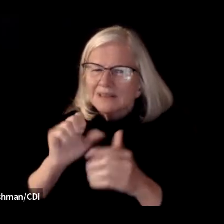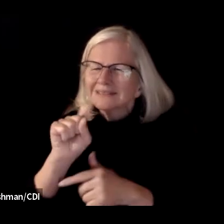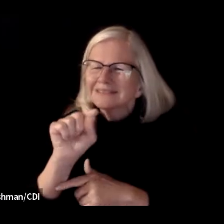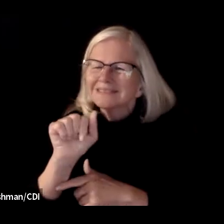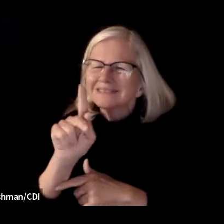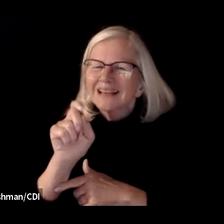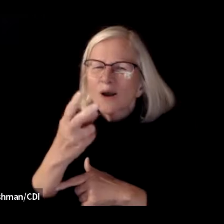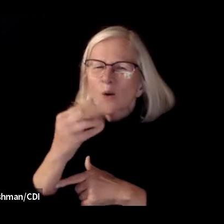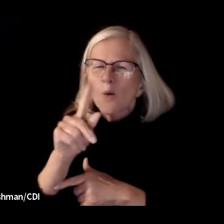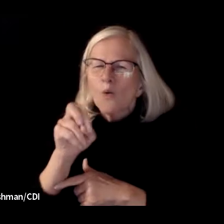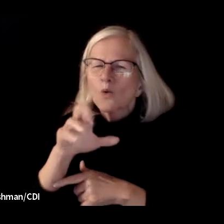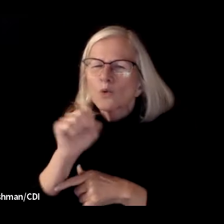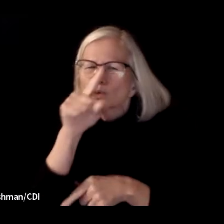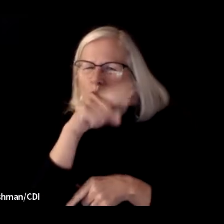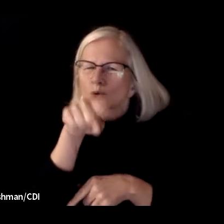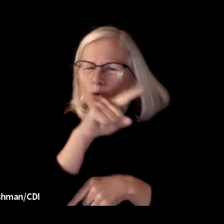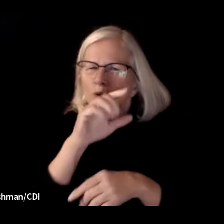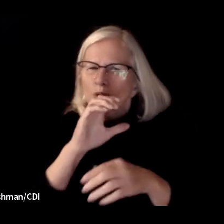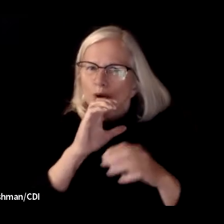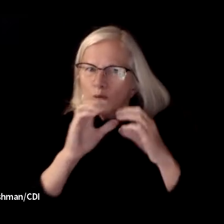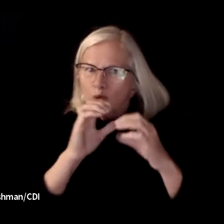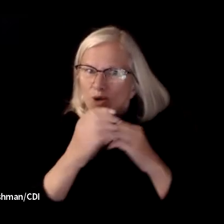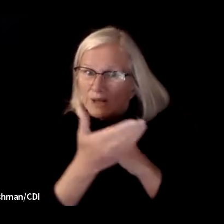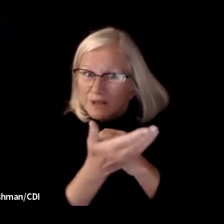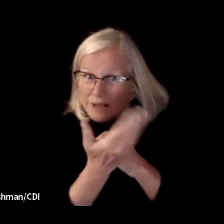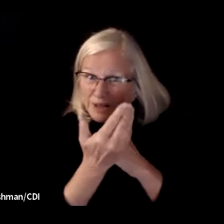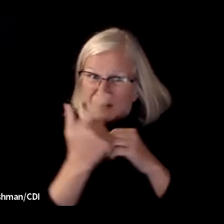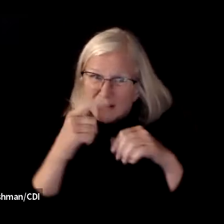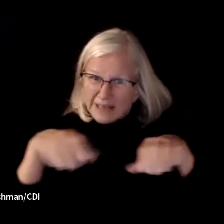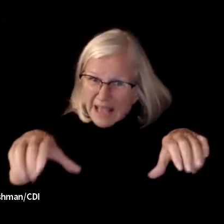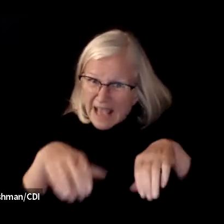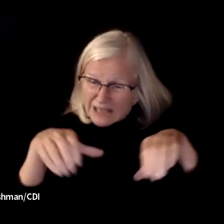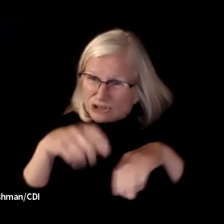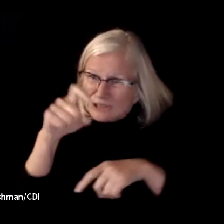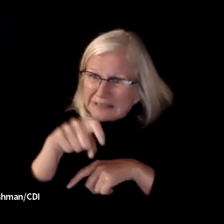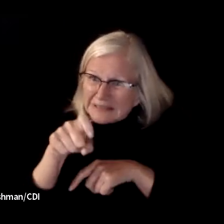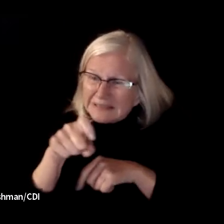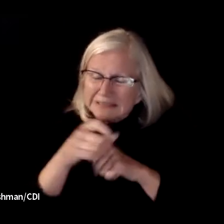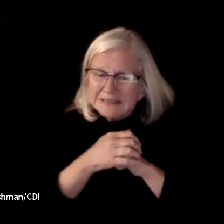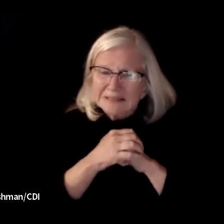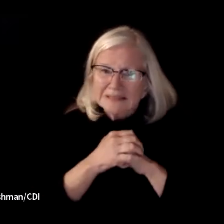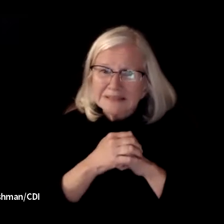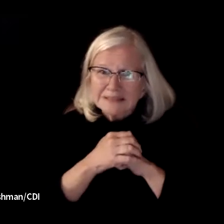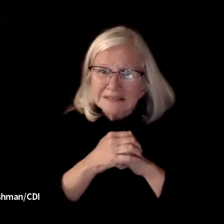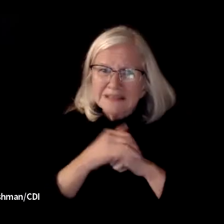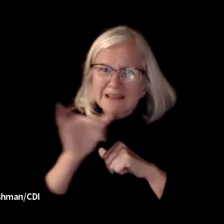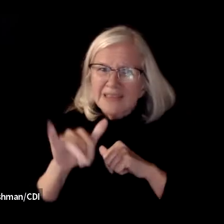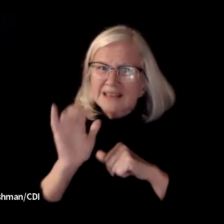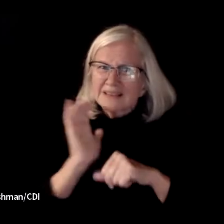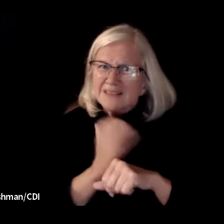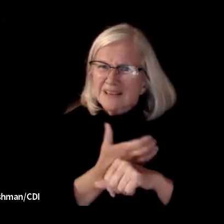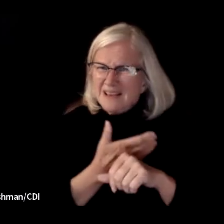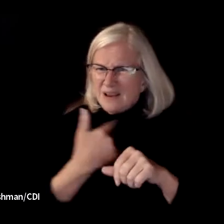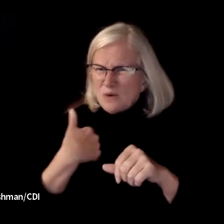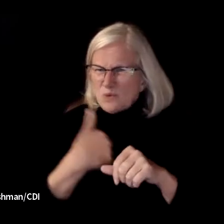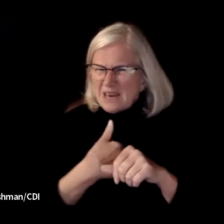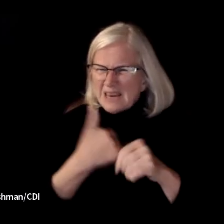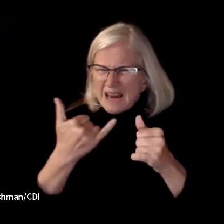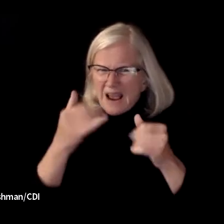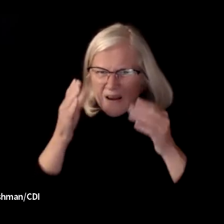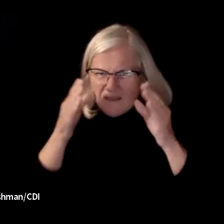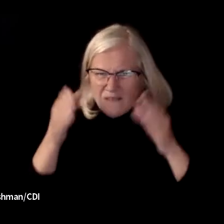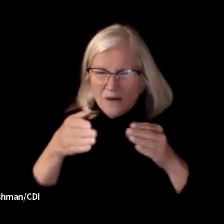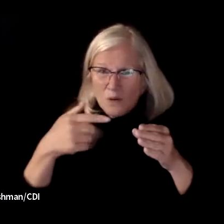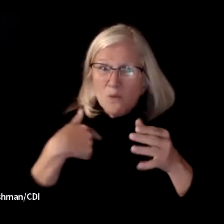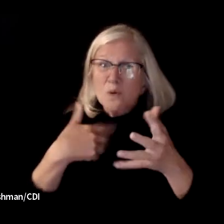about the need for action. So that's where our focus is right now. We want to work in